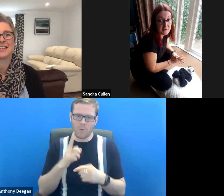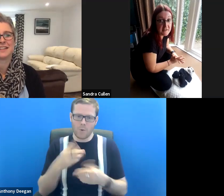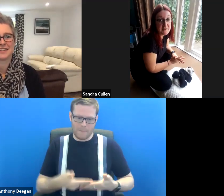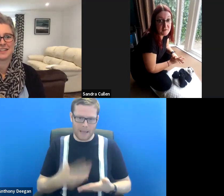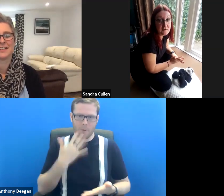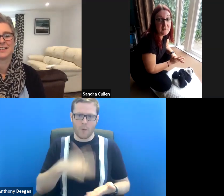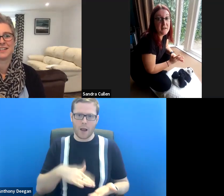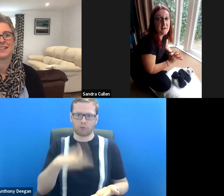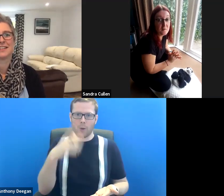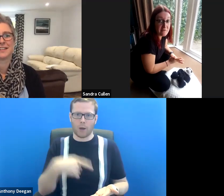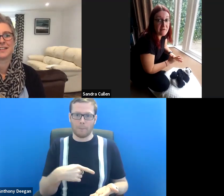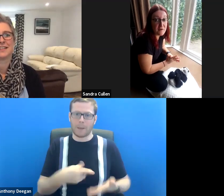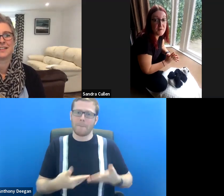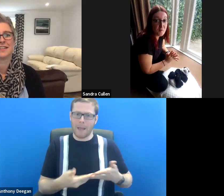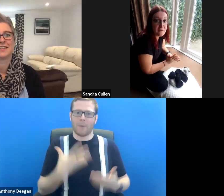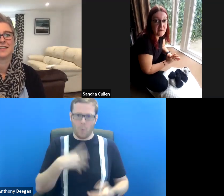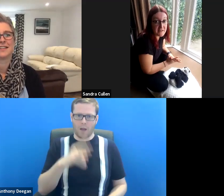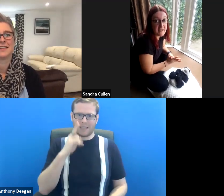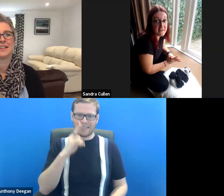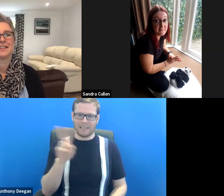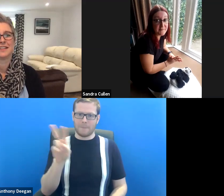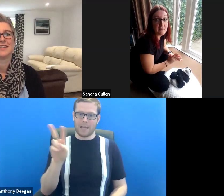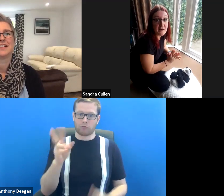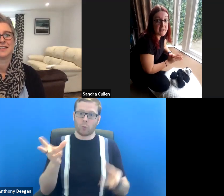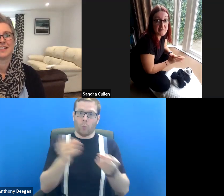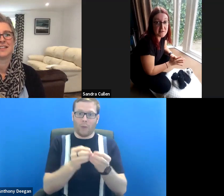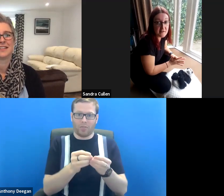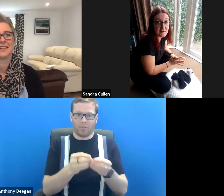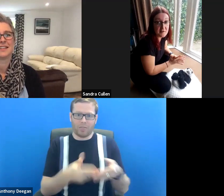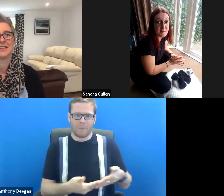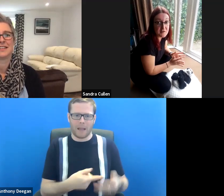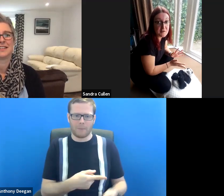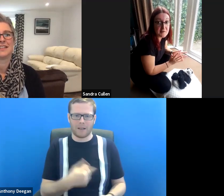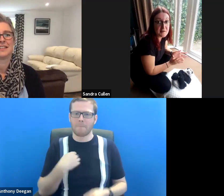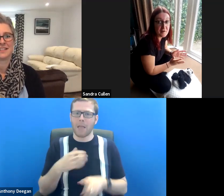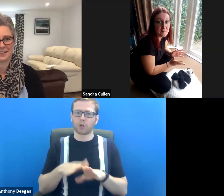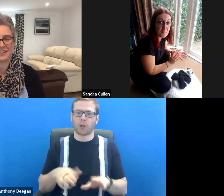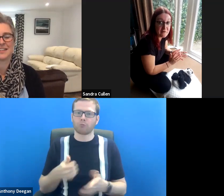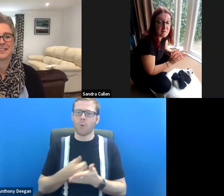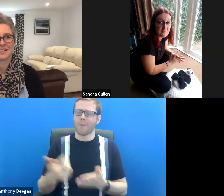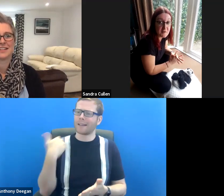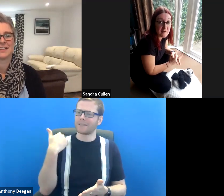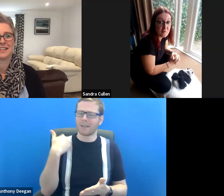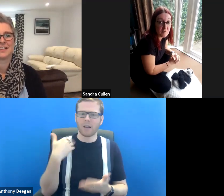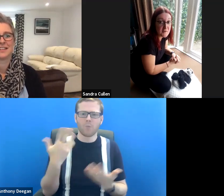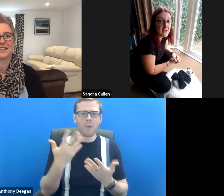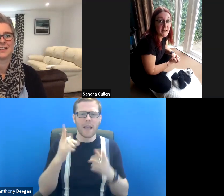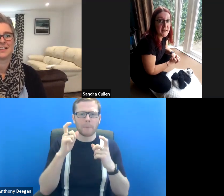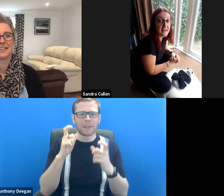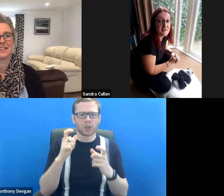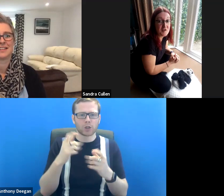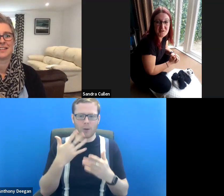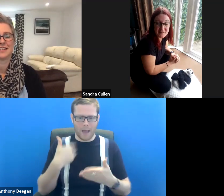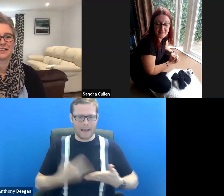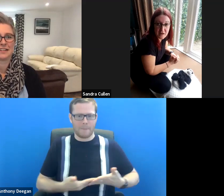love to see you with them when they're that tiny. My kids always ask to see pictures of them with me when they were born.